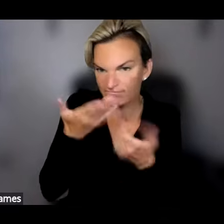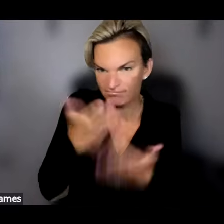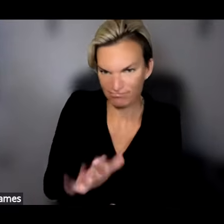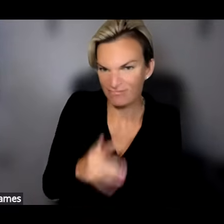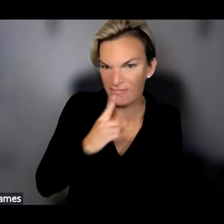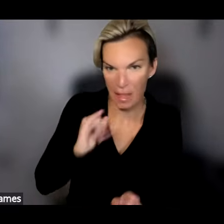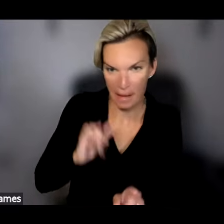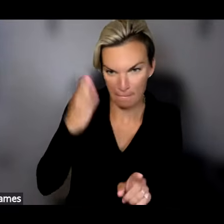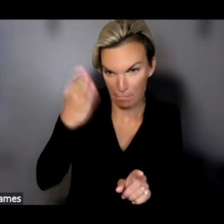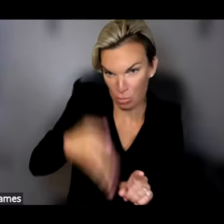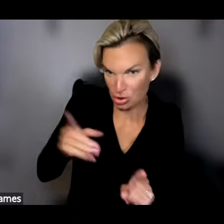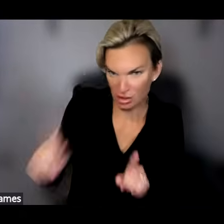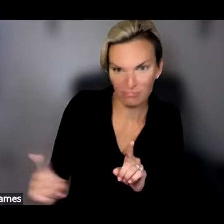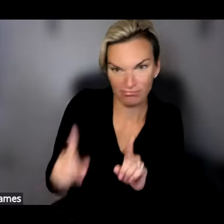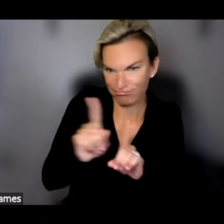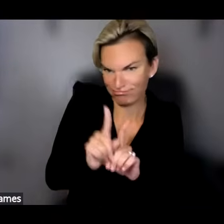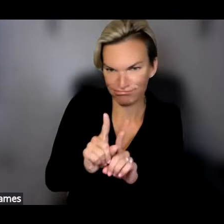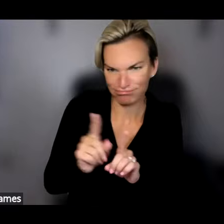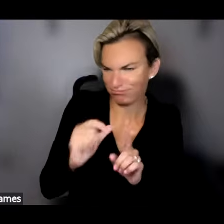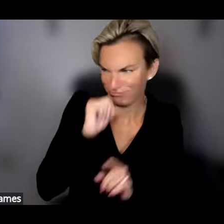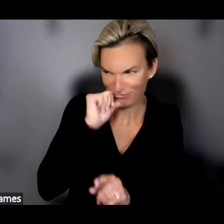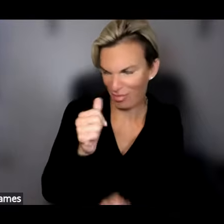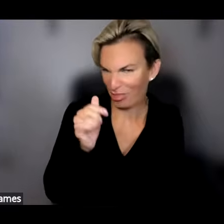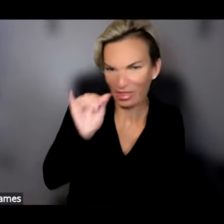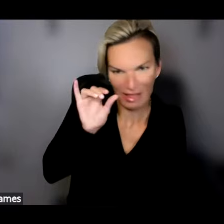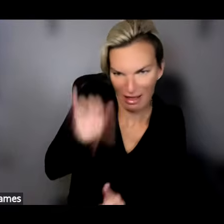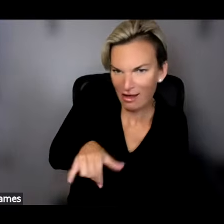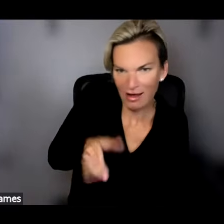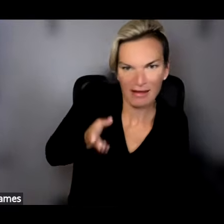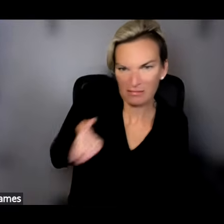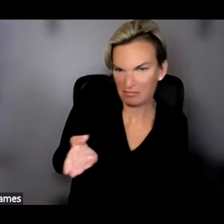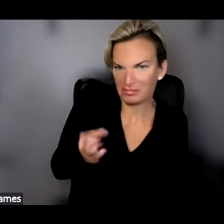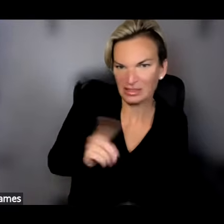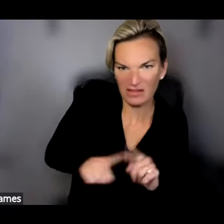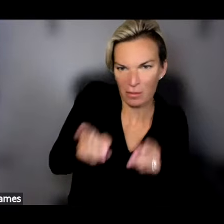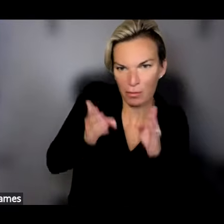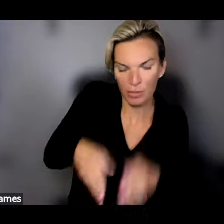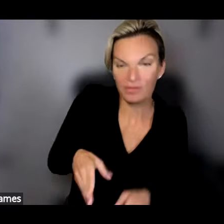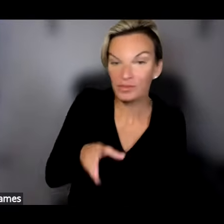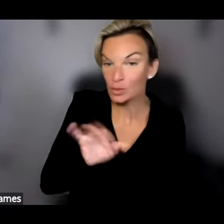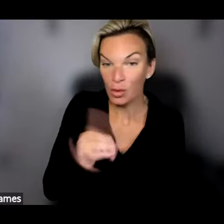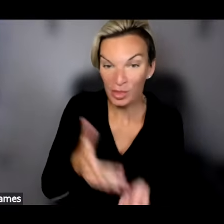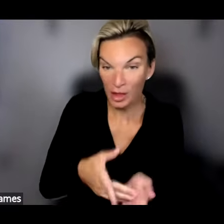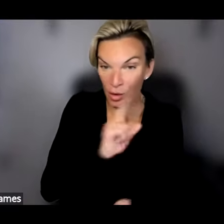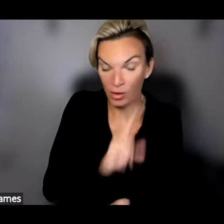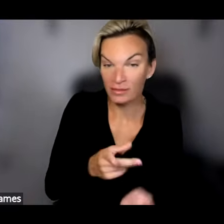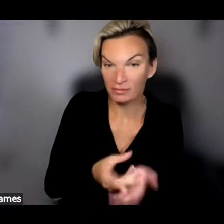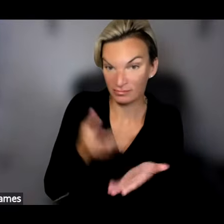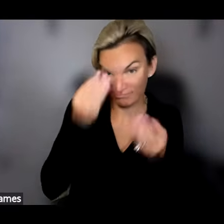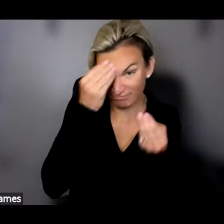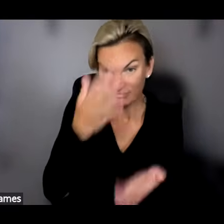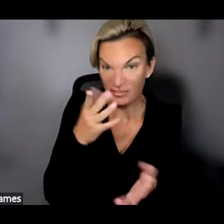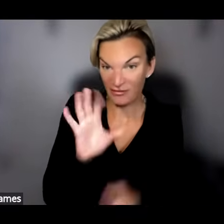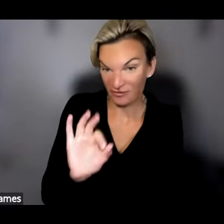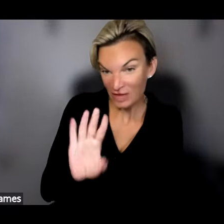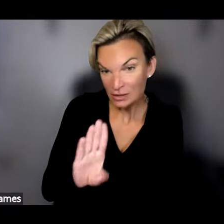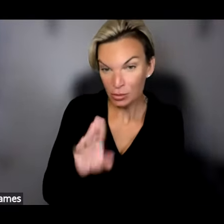not collect my signature. We also submitted as supplemental evidence last week a Facebook post by a